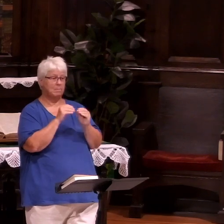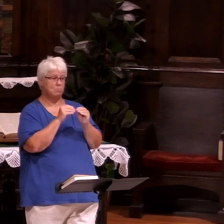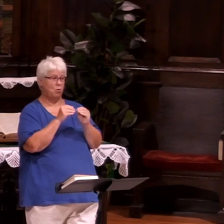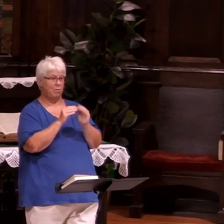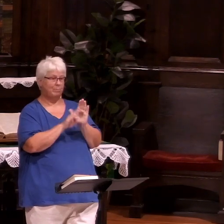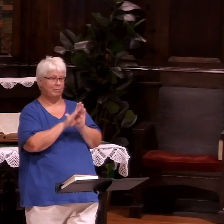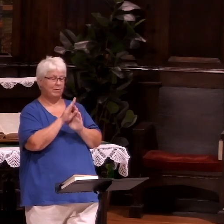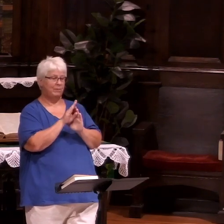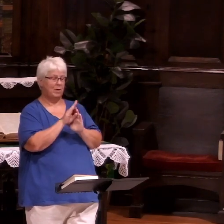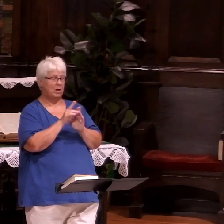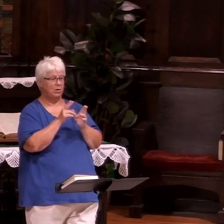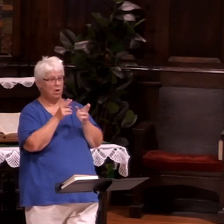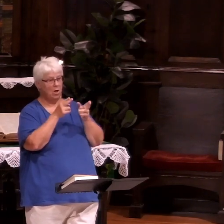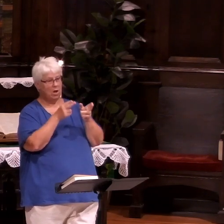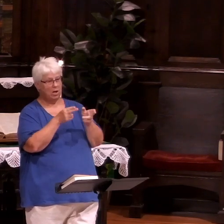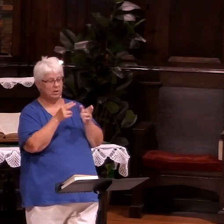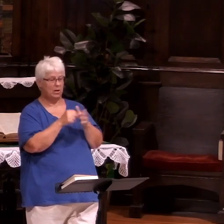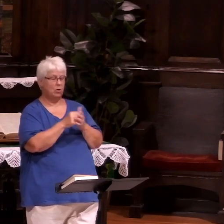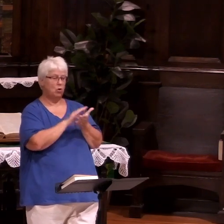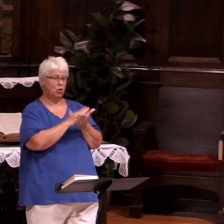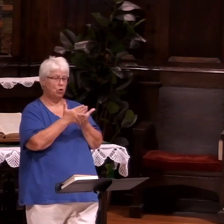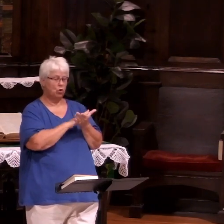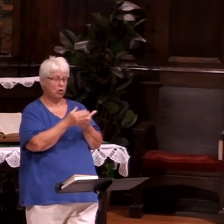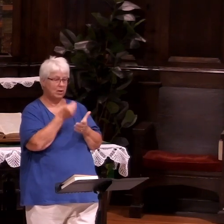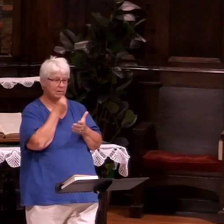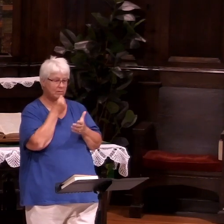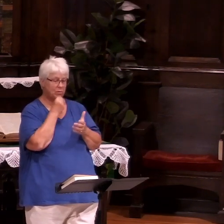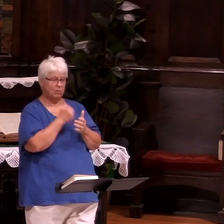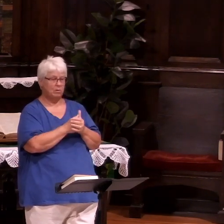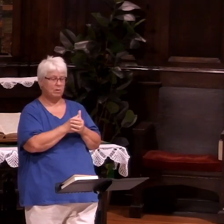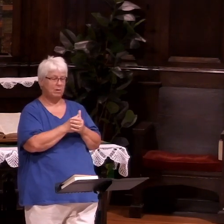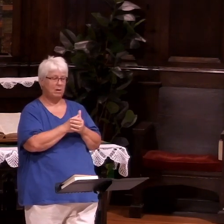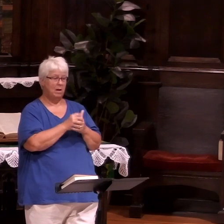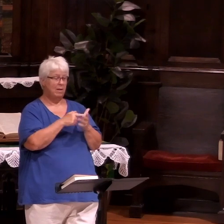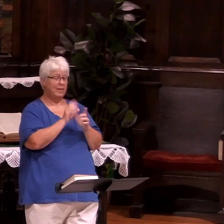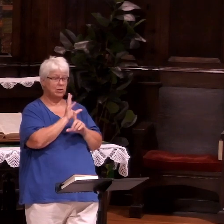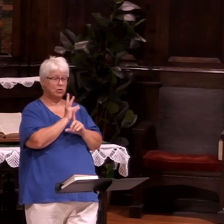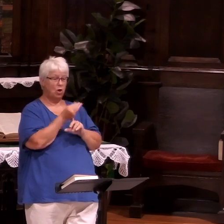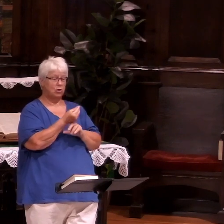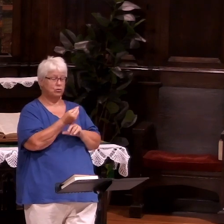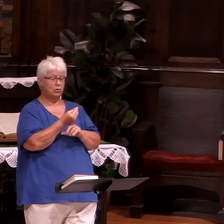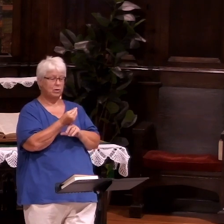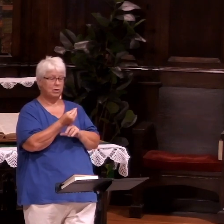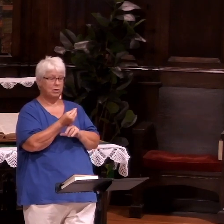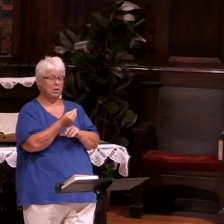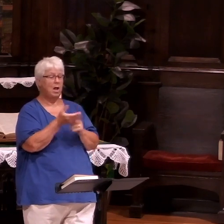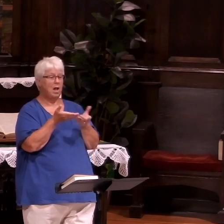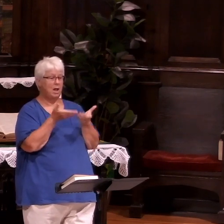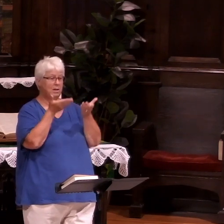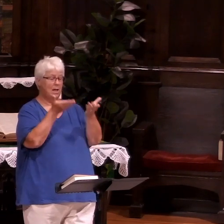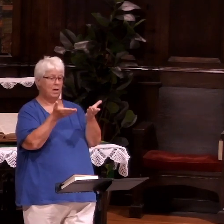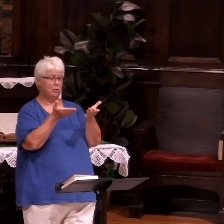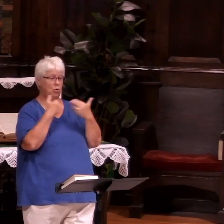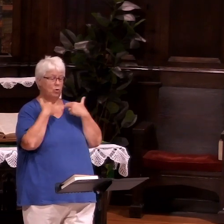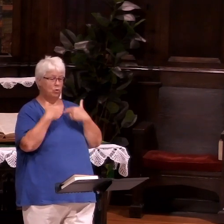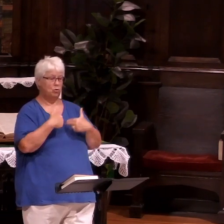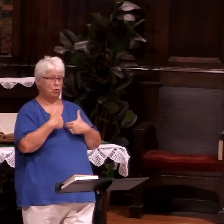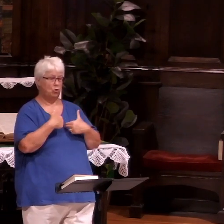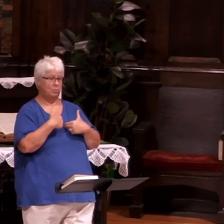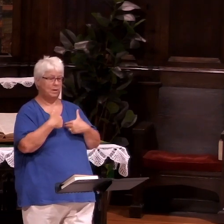advanced hunting tools, a method for cooking food. I mean, these cultural advances allowed